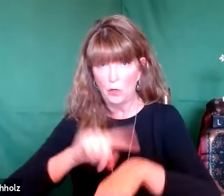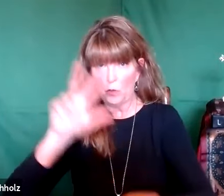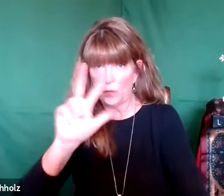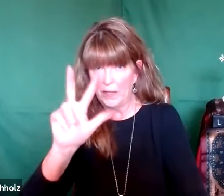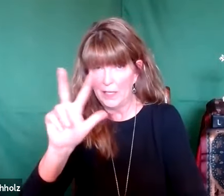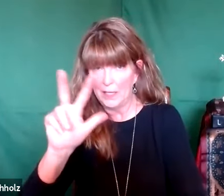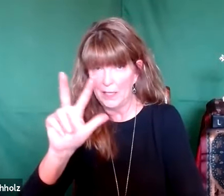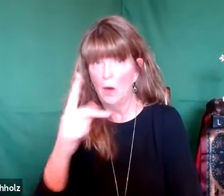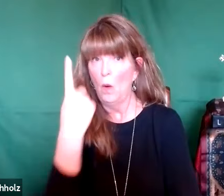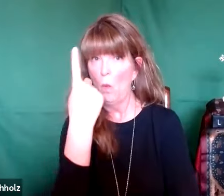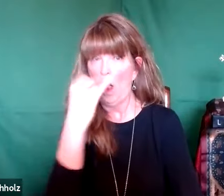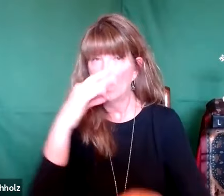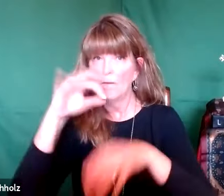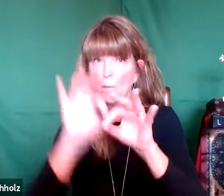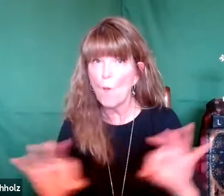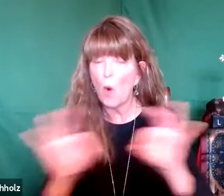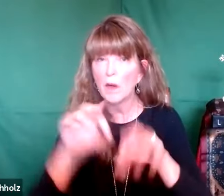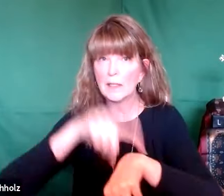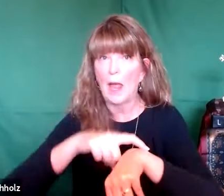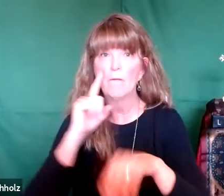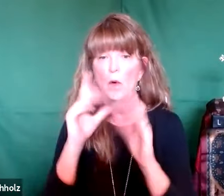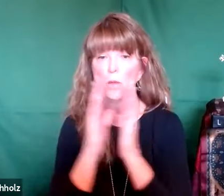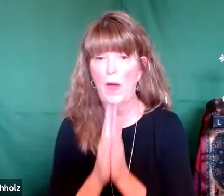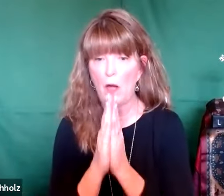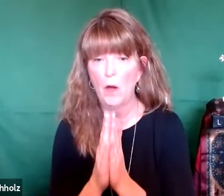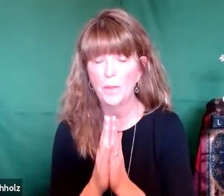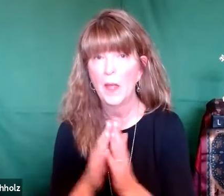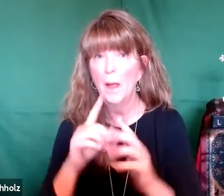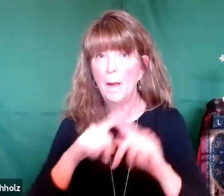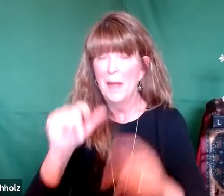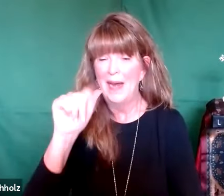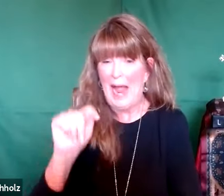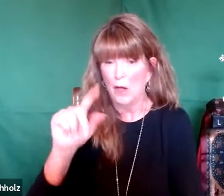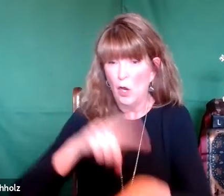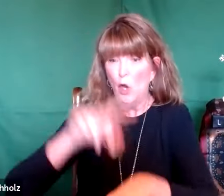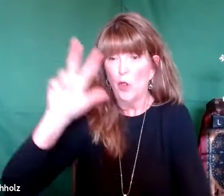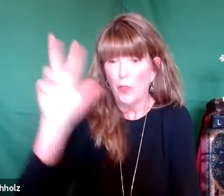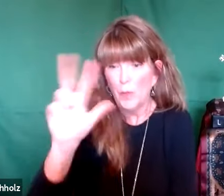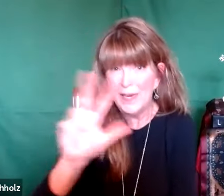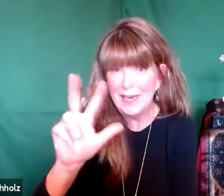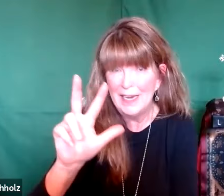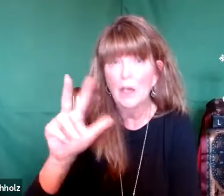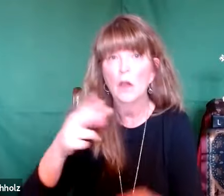the Jewish religion, 3 o'clock is one of the essential times of prayer.